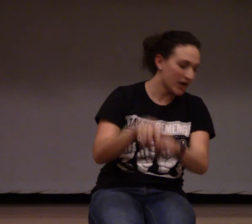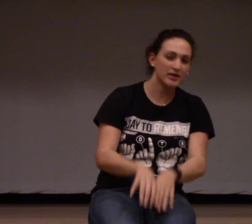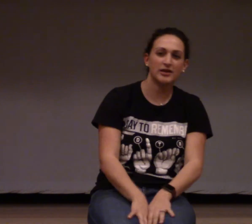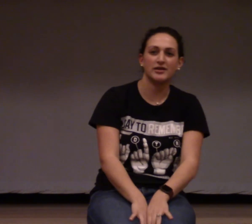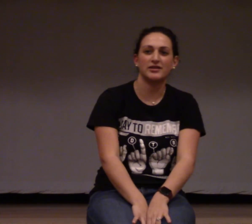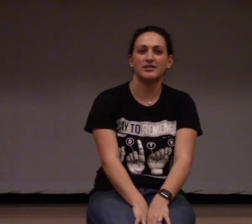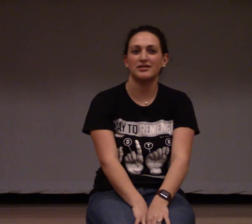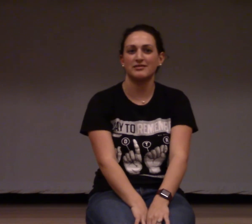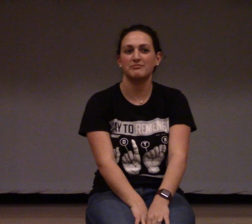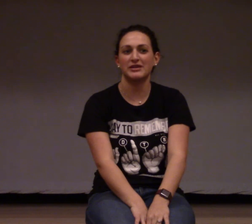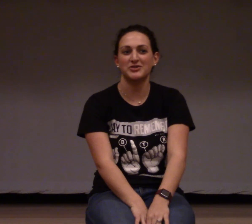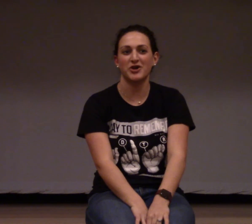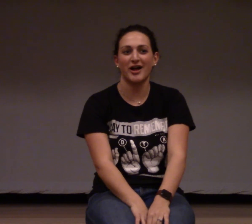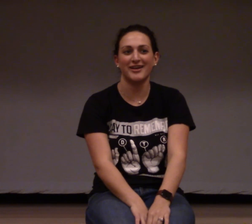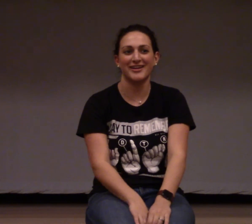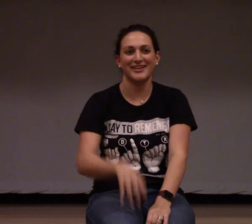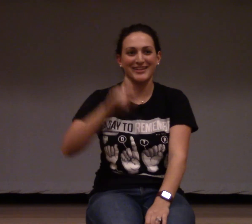Onion. Makes you cry.